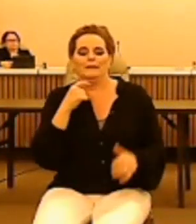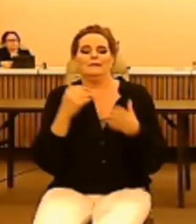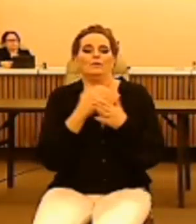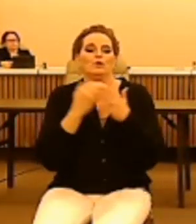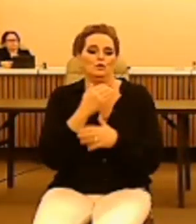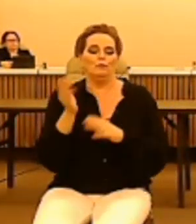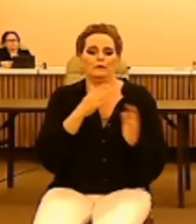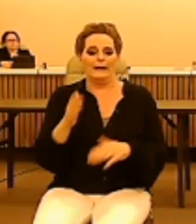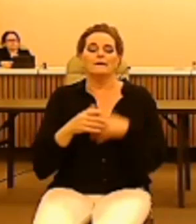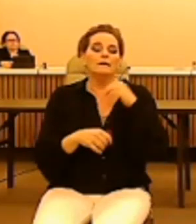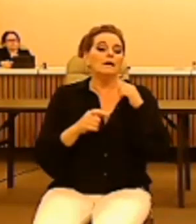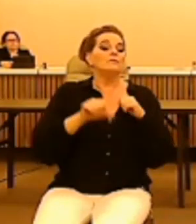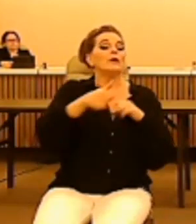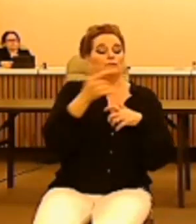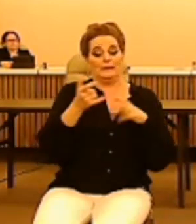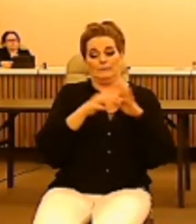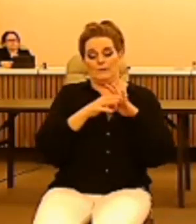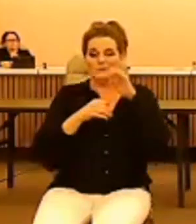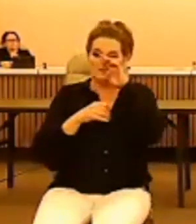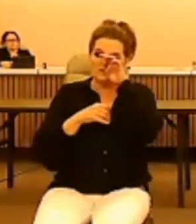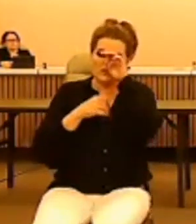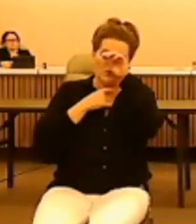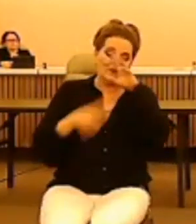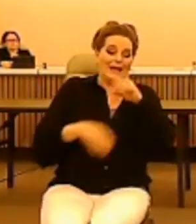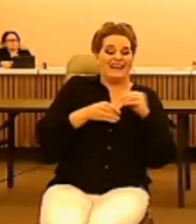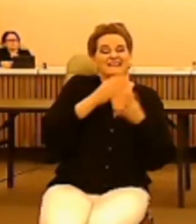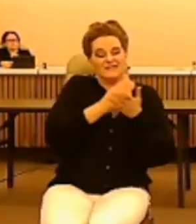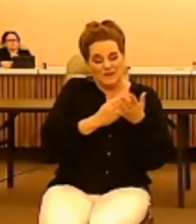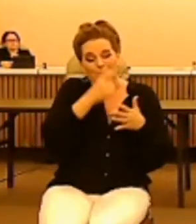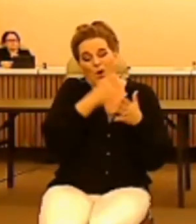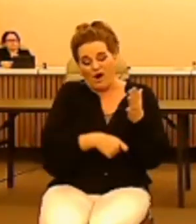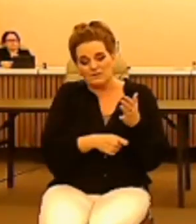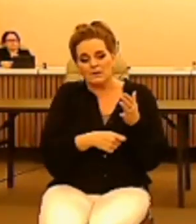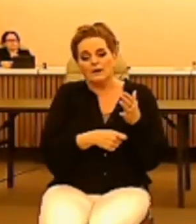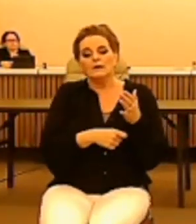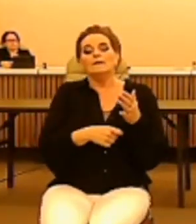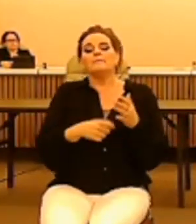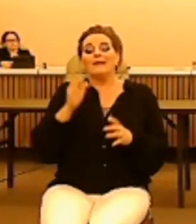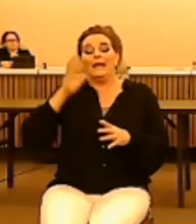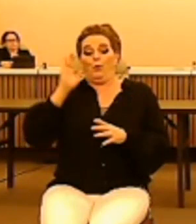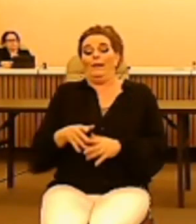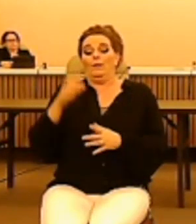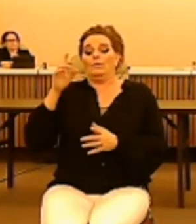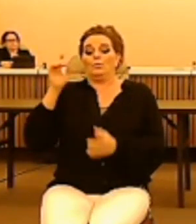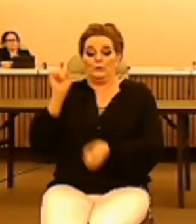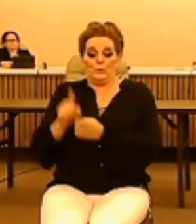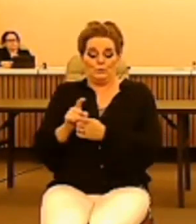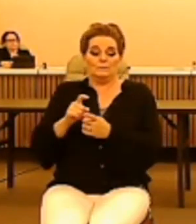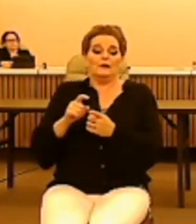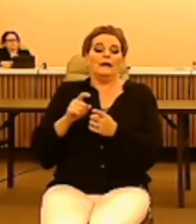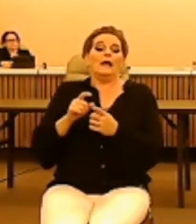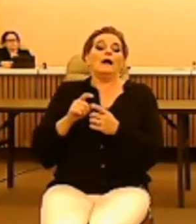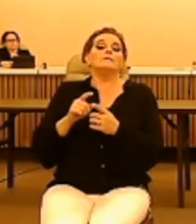The other thing I will add, whereas it will add some amount to that cost, it's actually going to reduce people's energy costs.